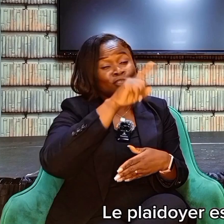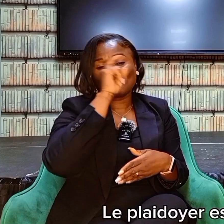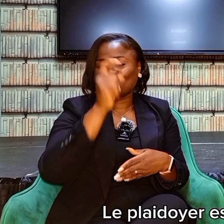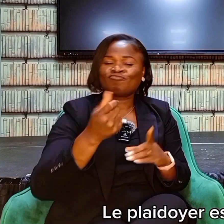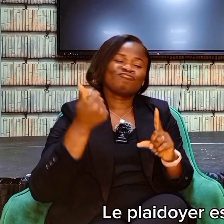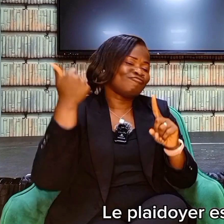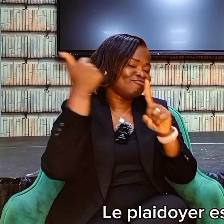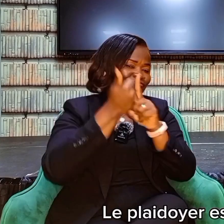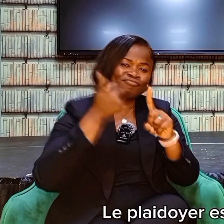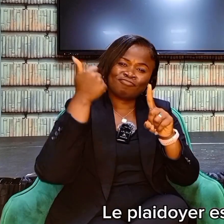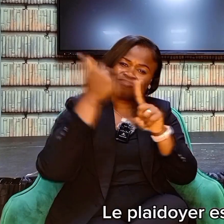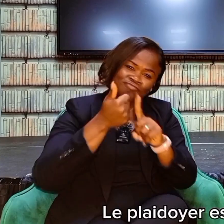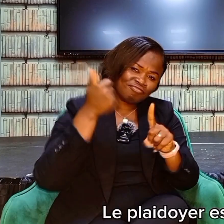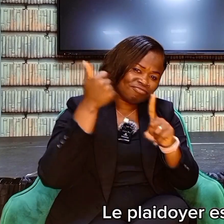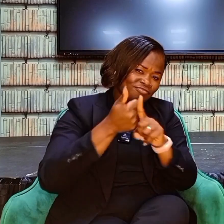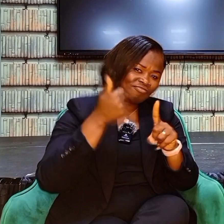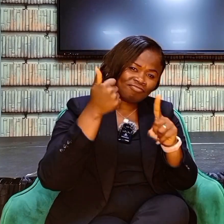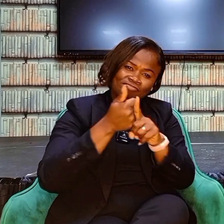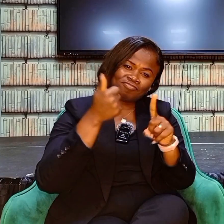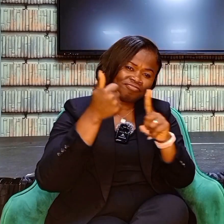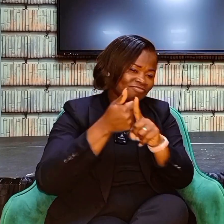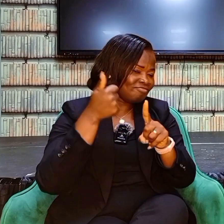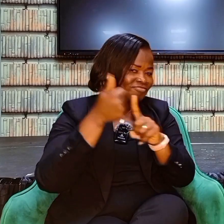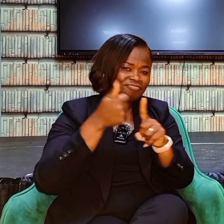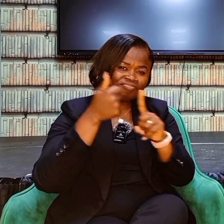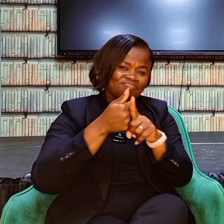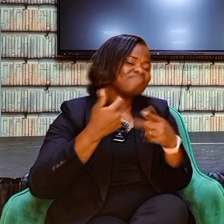advocacy is the way to go.